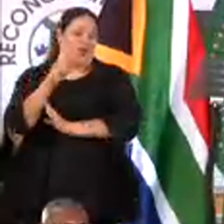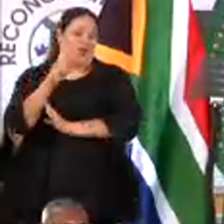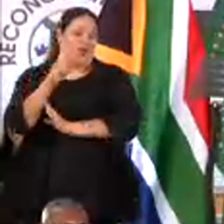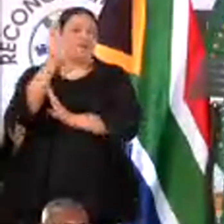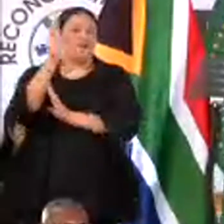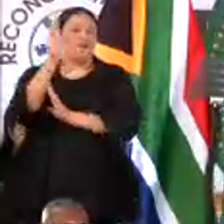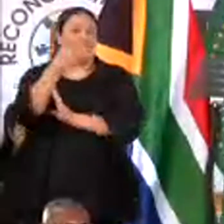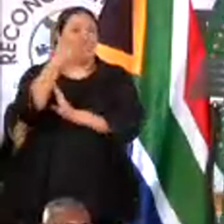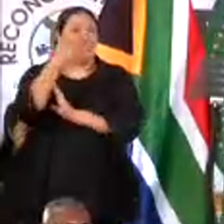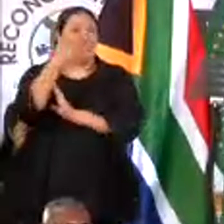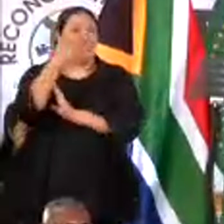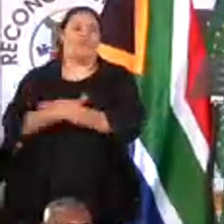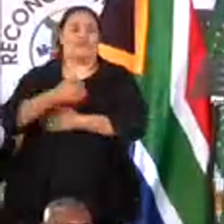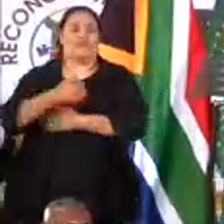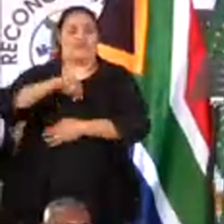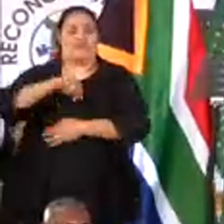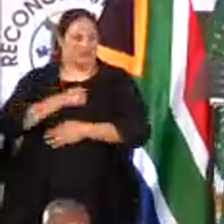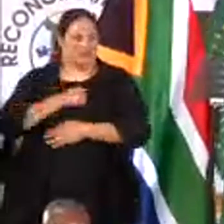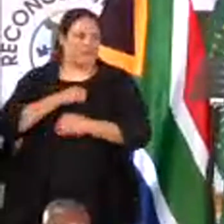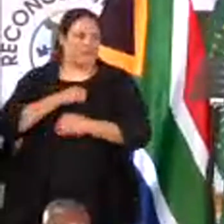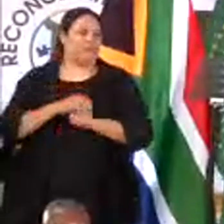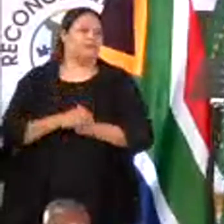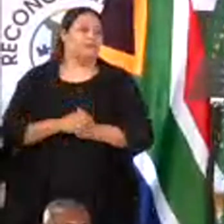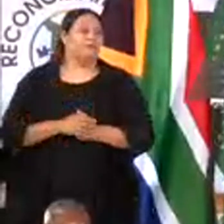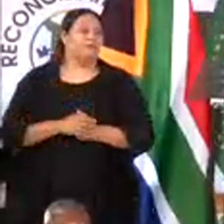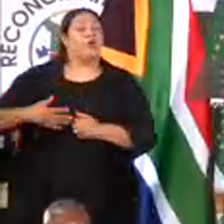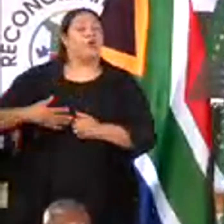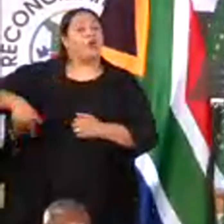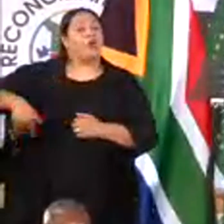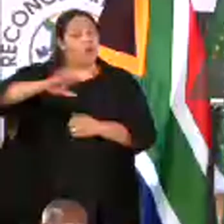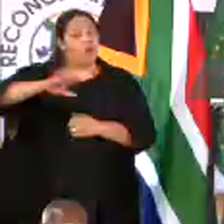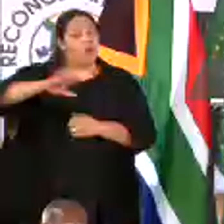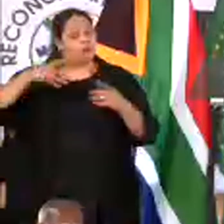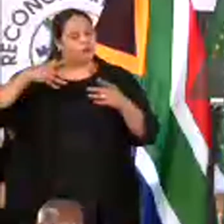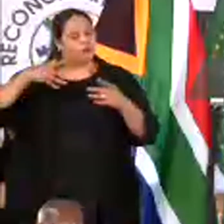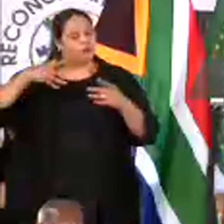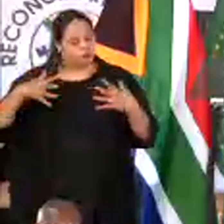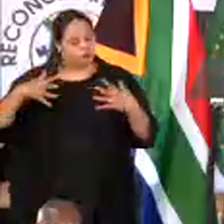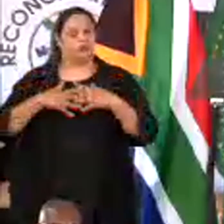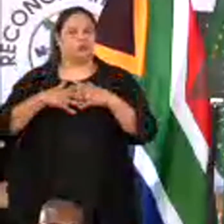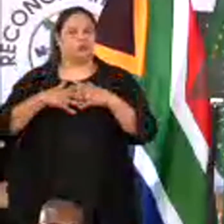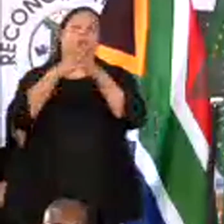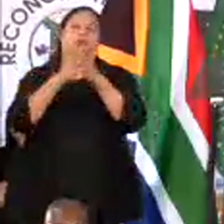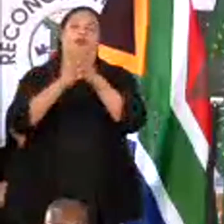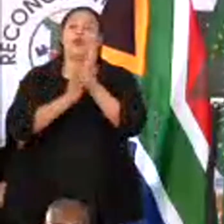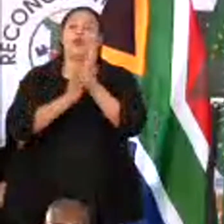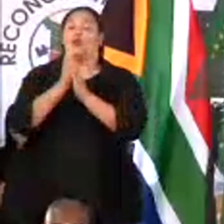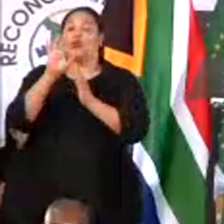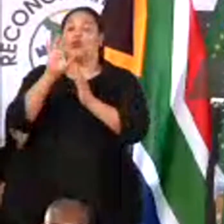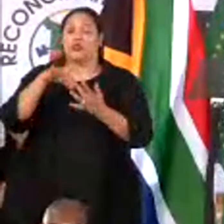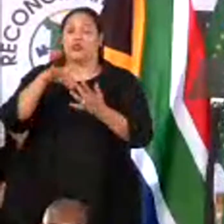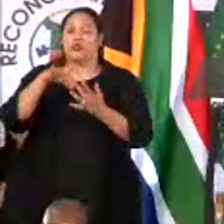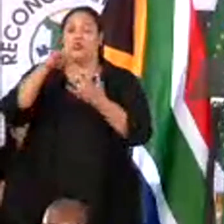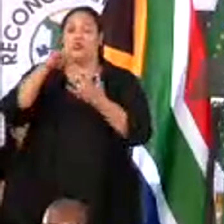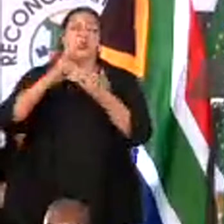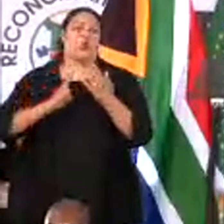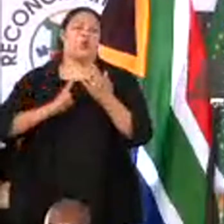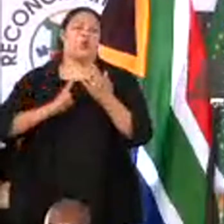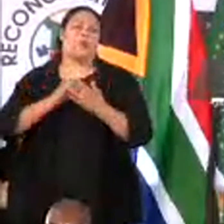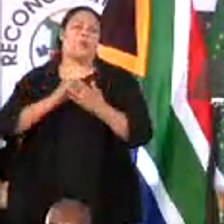of our country. We are all bound together by the spirit of